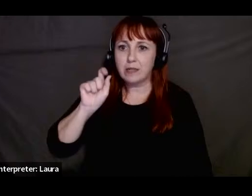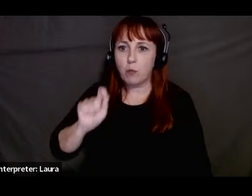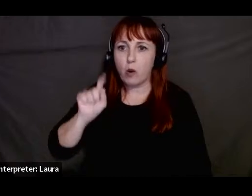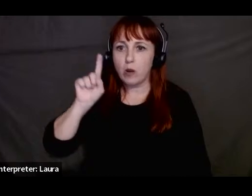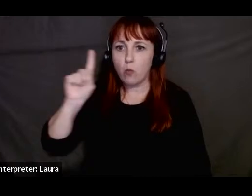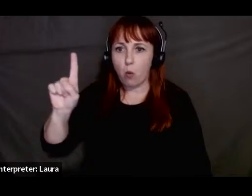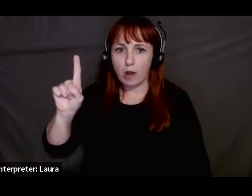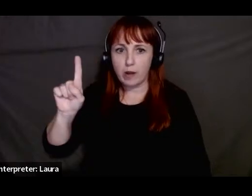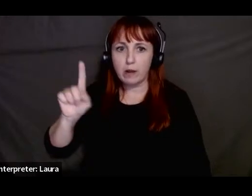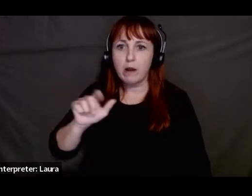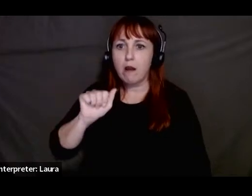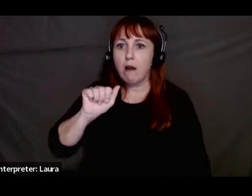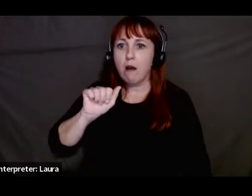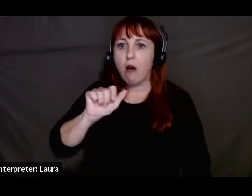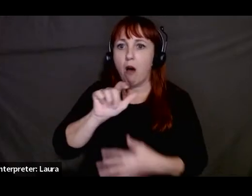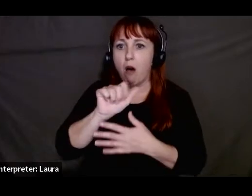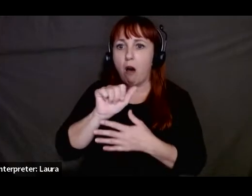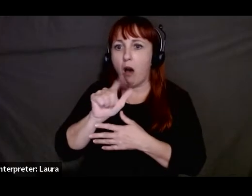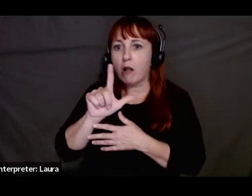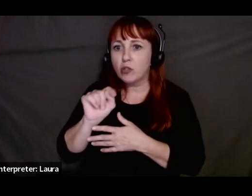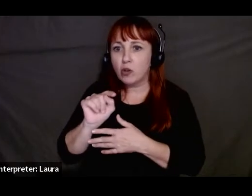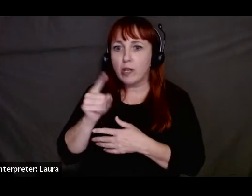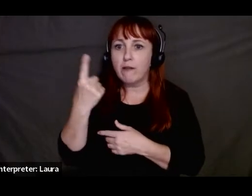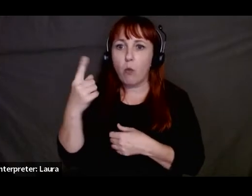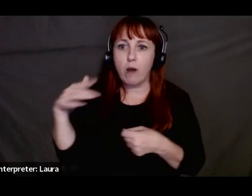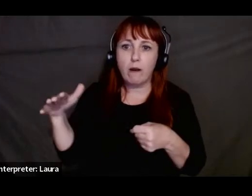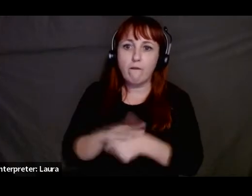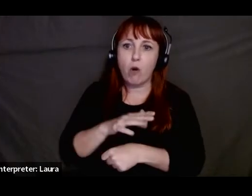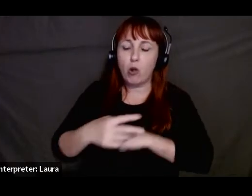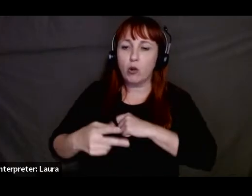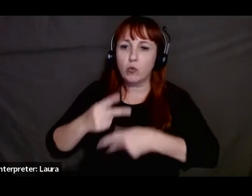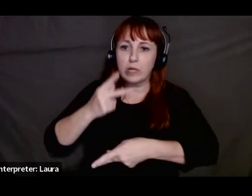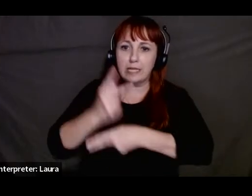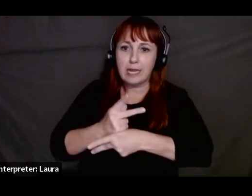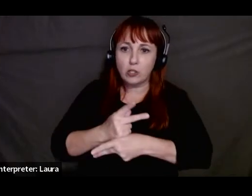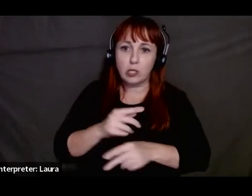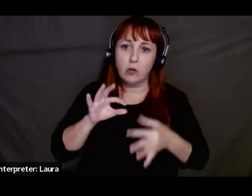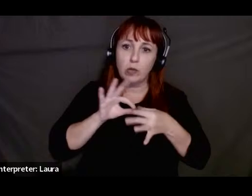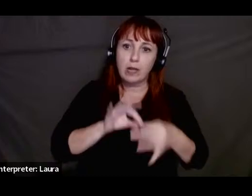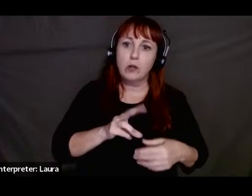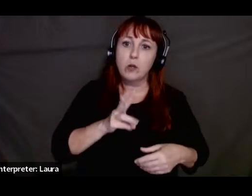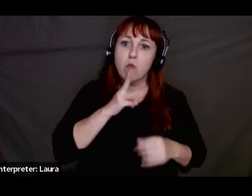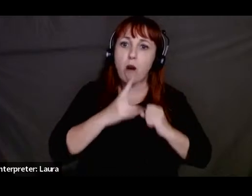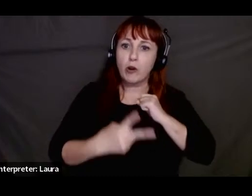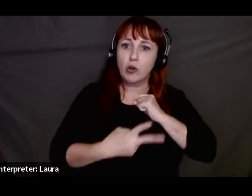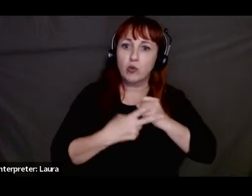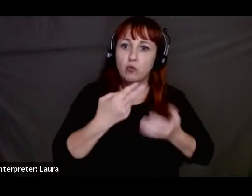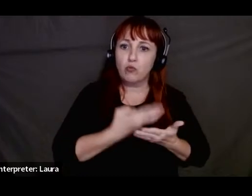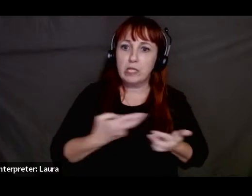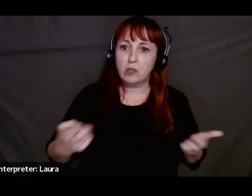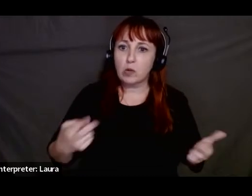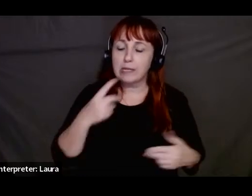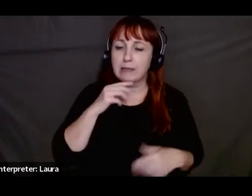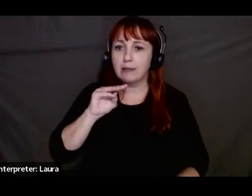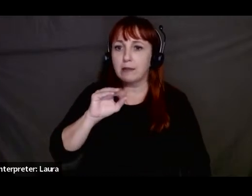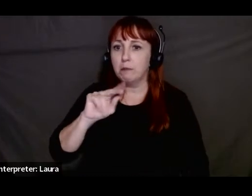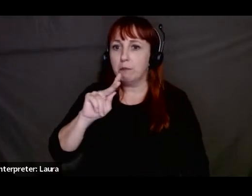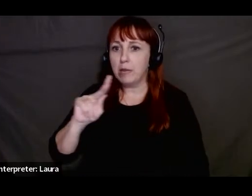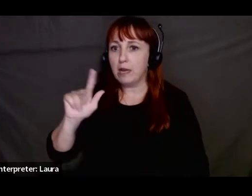3.11.6.1, alternative one, full retention. In regards to water resources, the EIS references Mink and